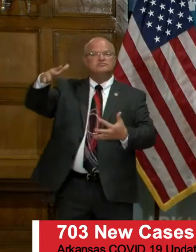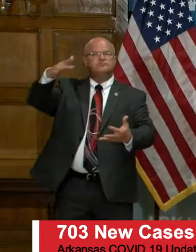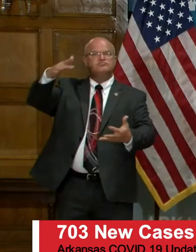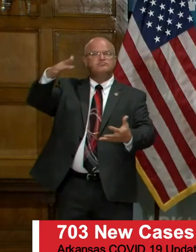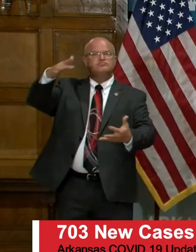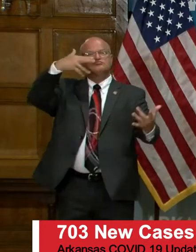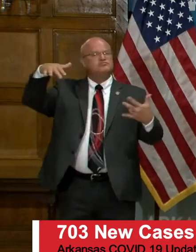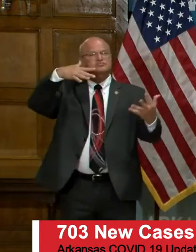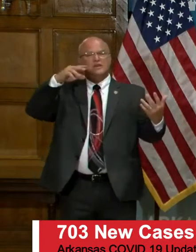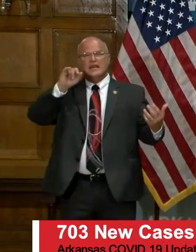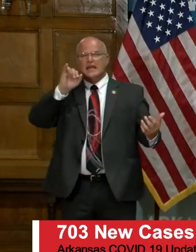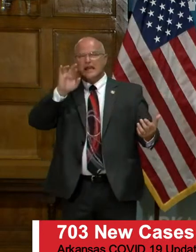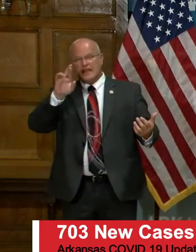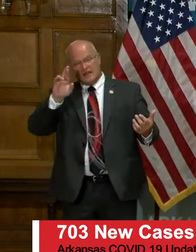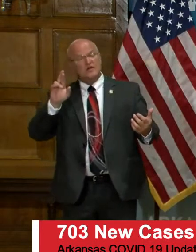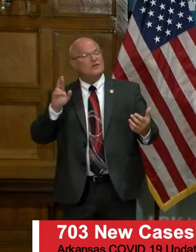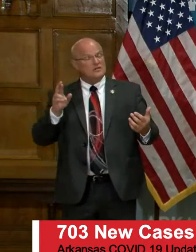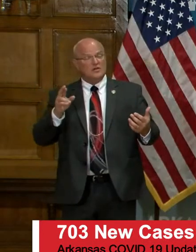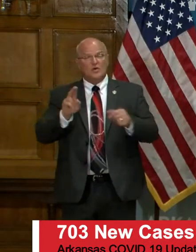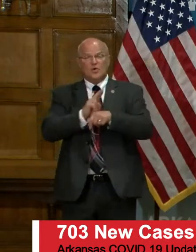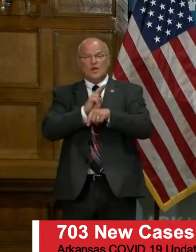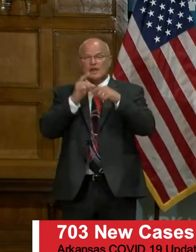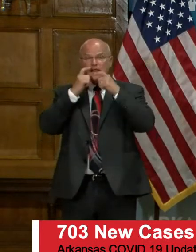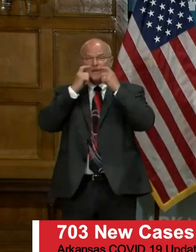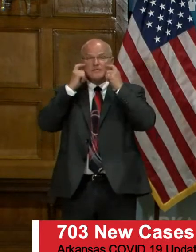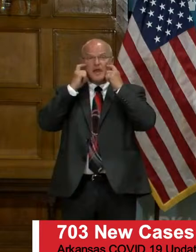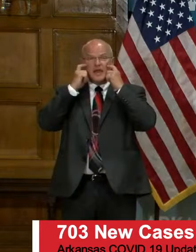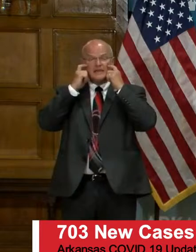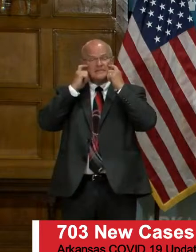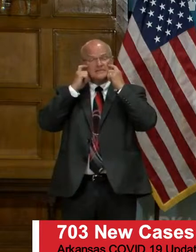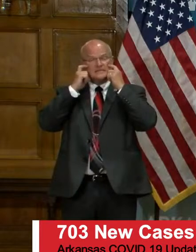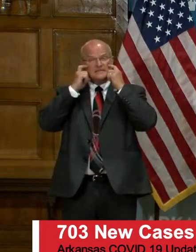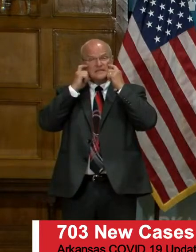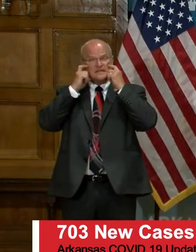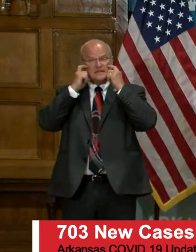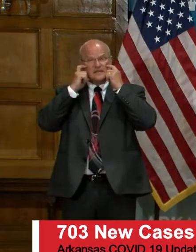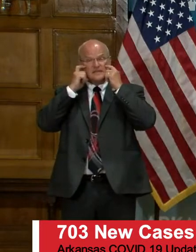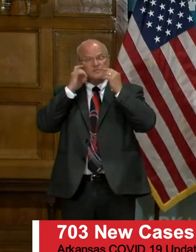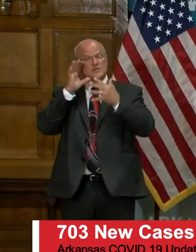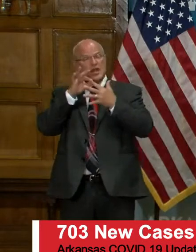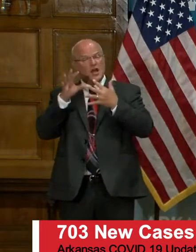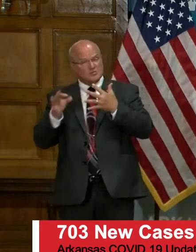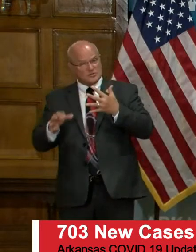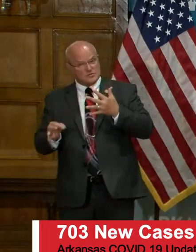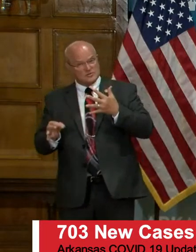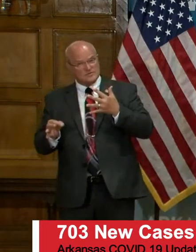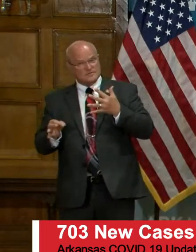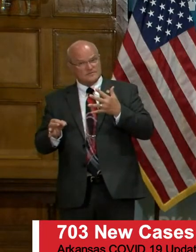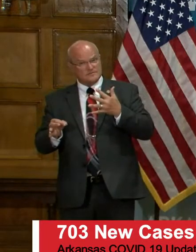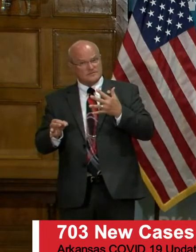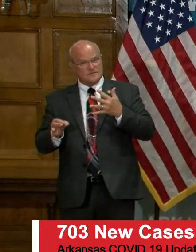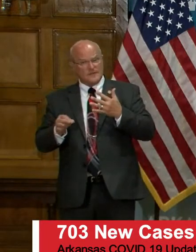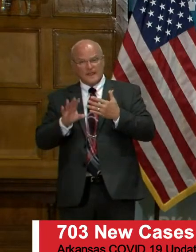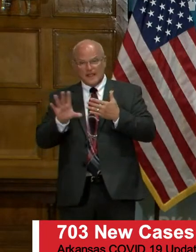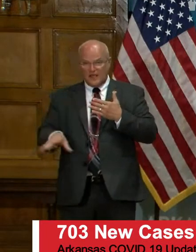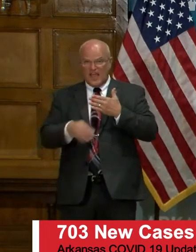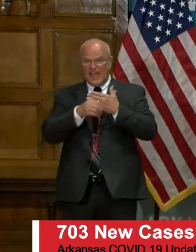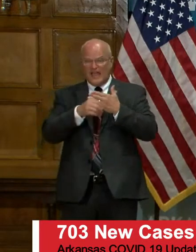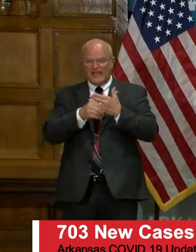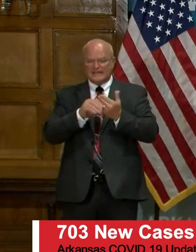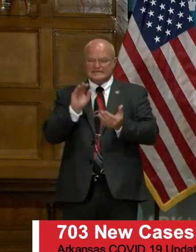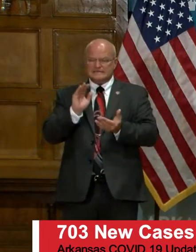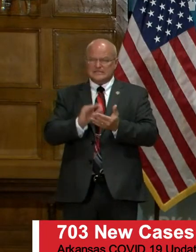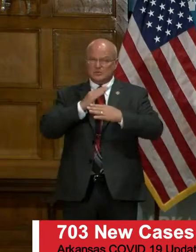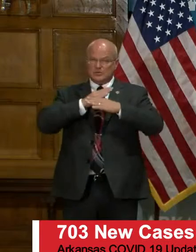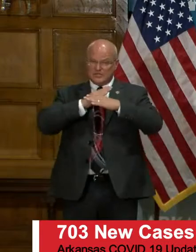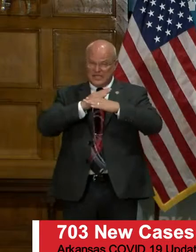circulation, then wearing a mask, would be optional. It would add relatively little to